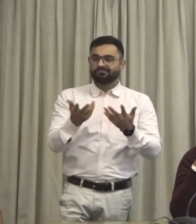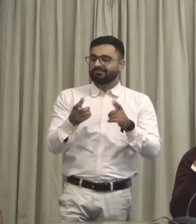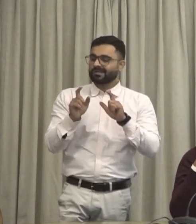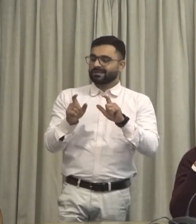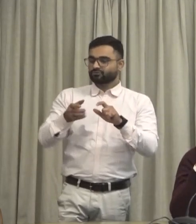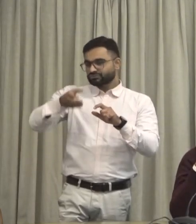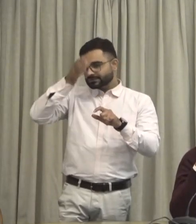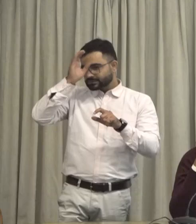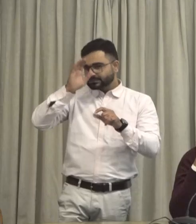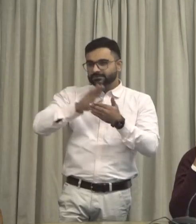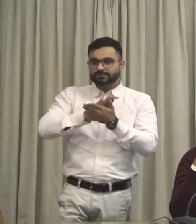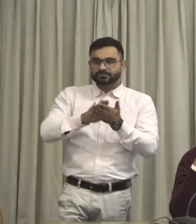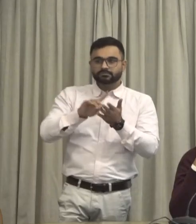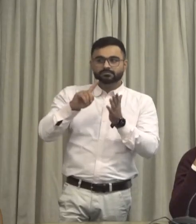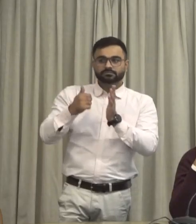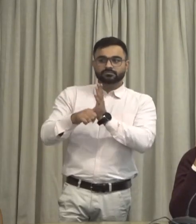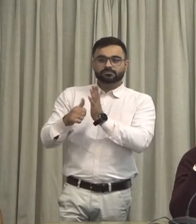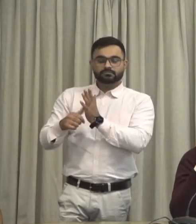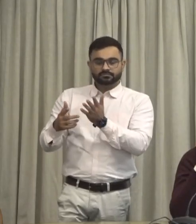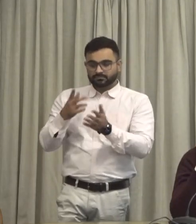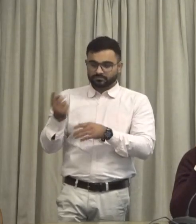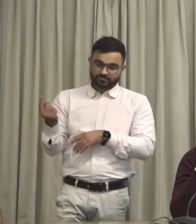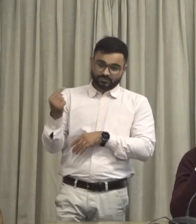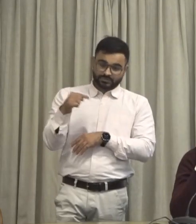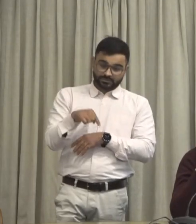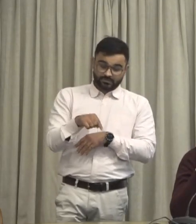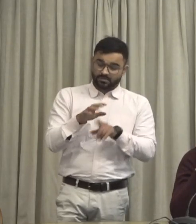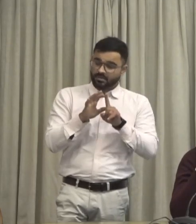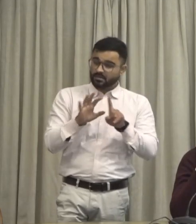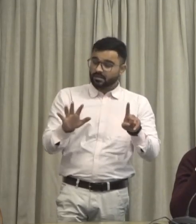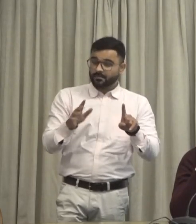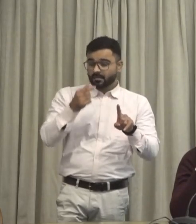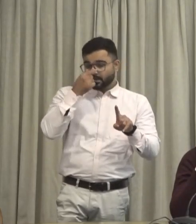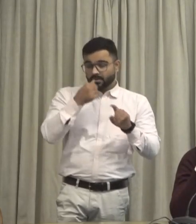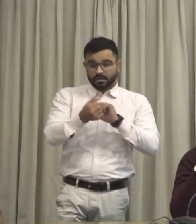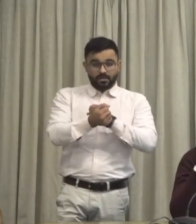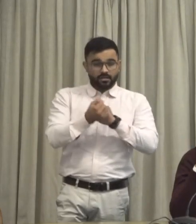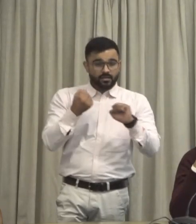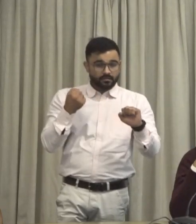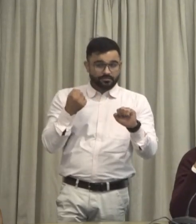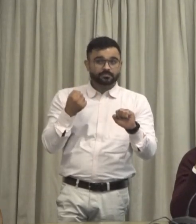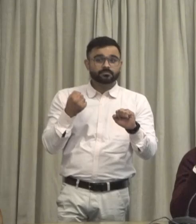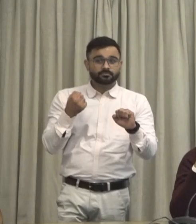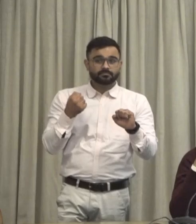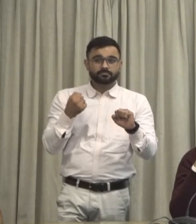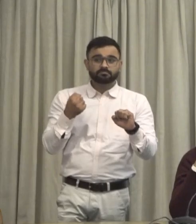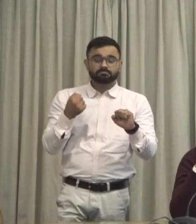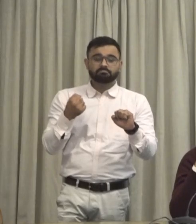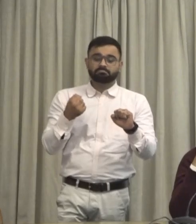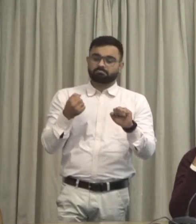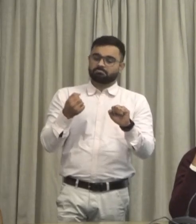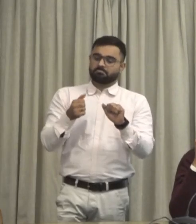taken a bath in days or months. And she came in with a severe pneumonia, required ventilation